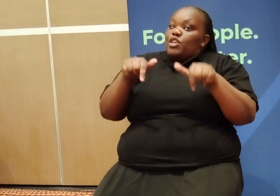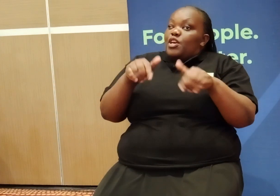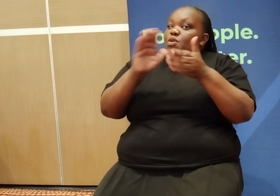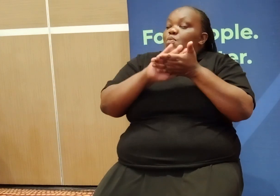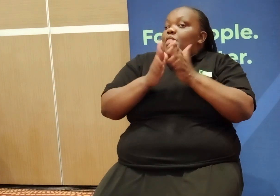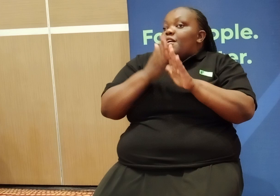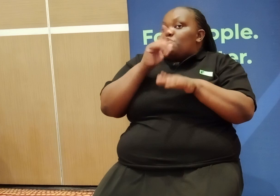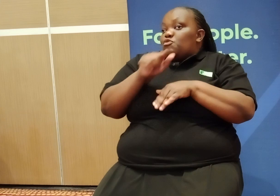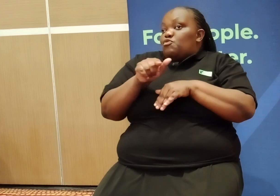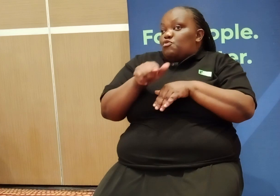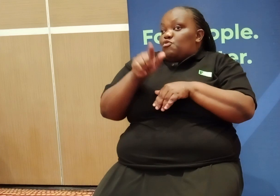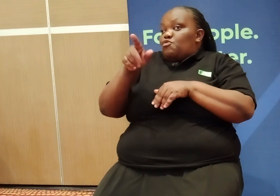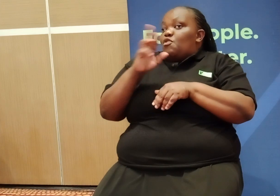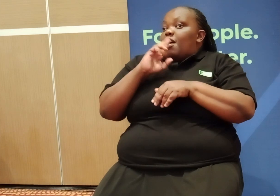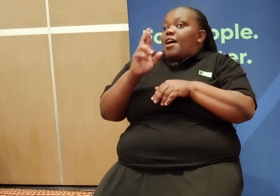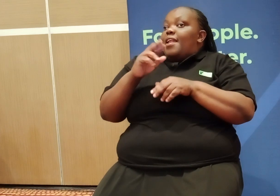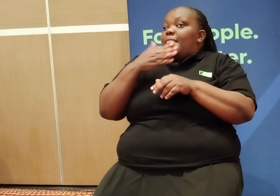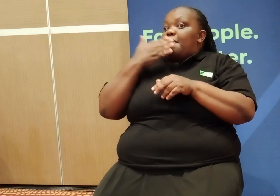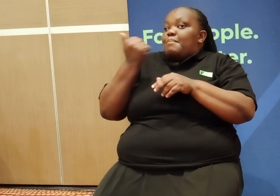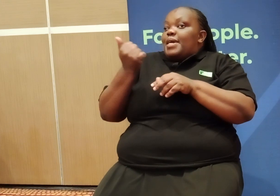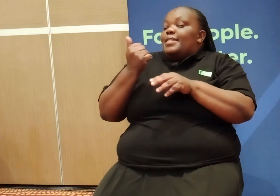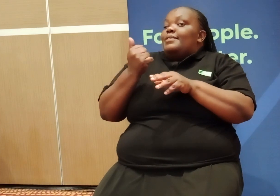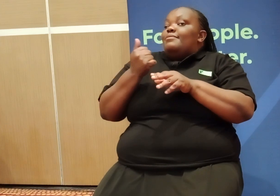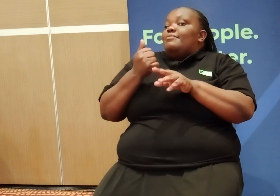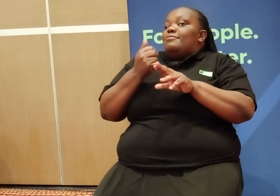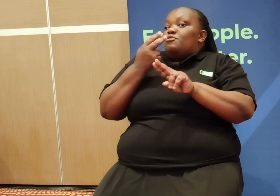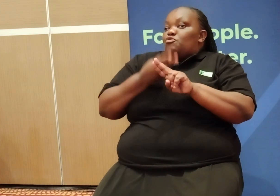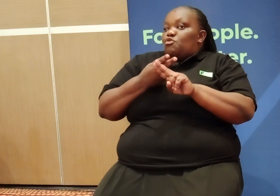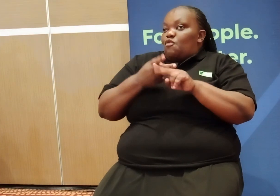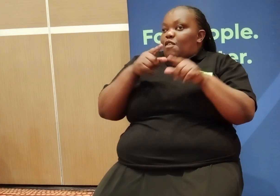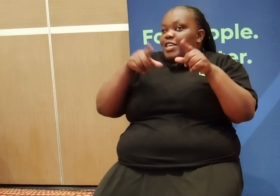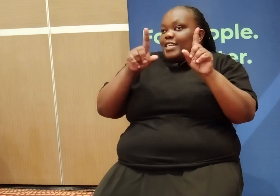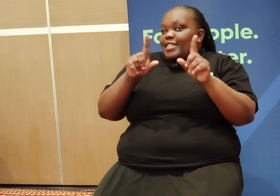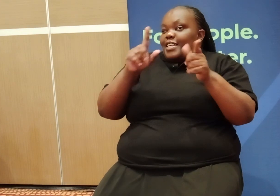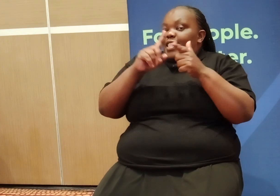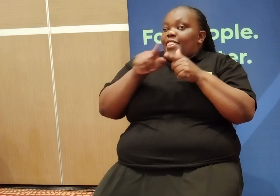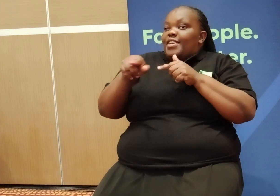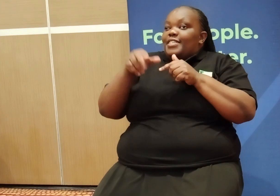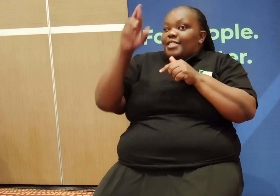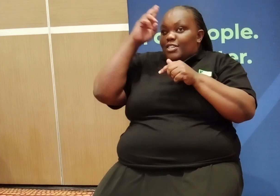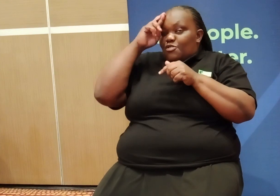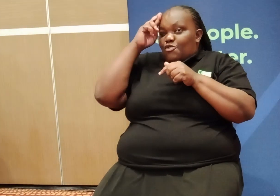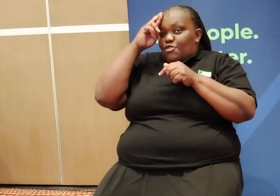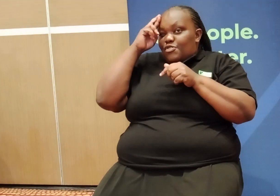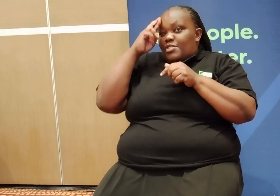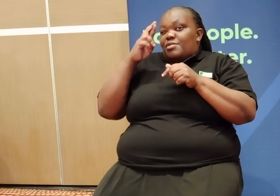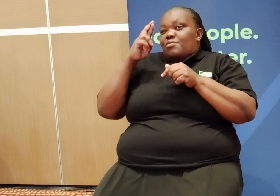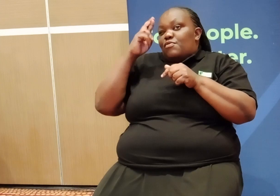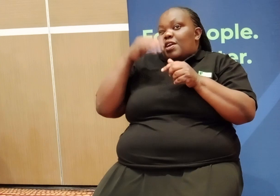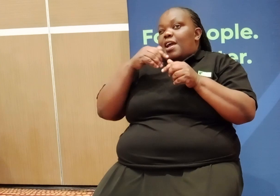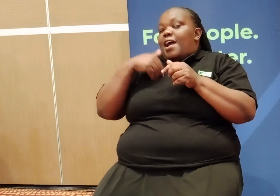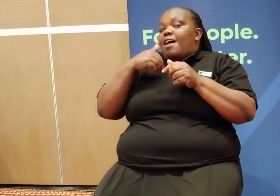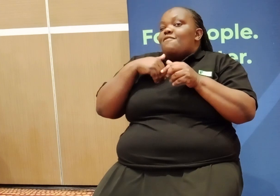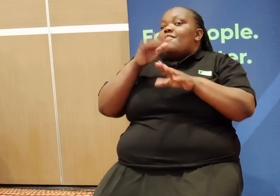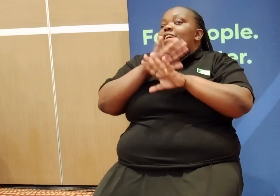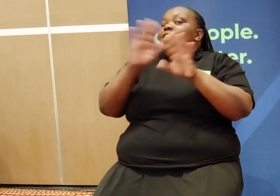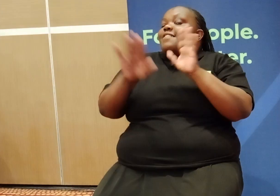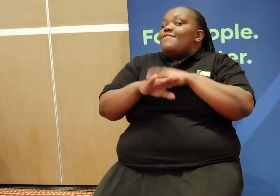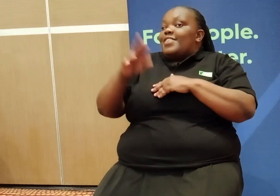you. You are the bedrock of our success, and for that reason, we have every reason to salute you.